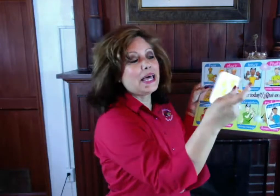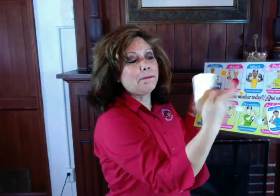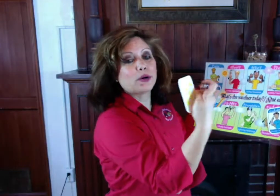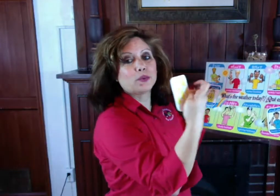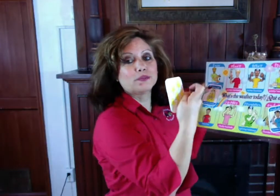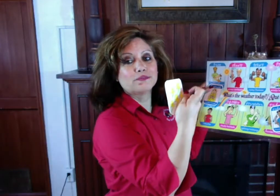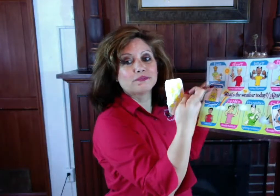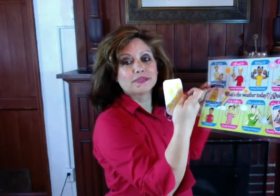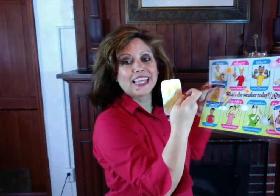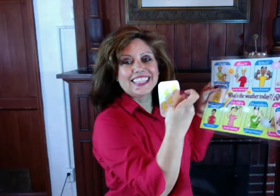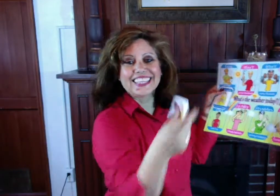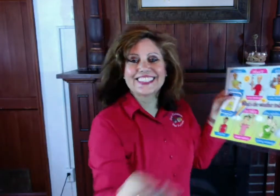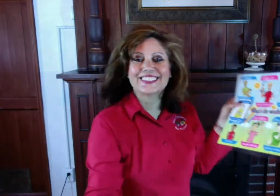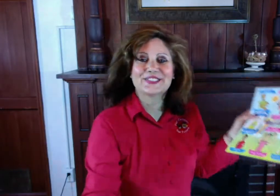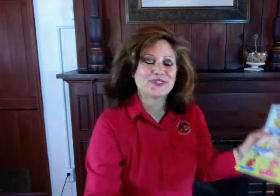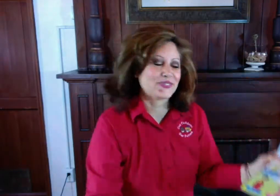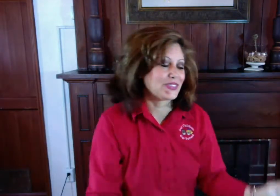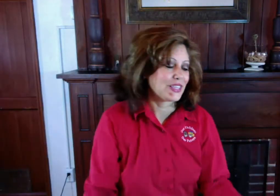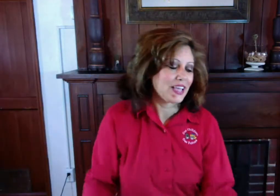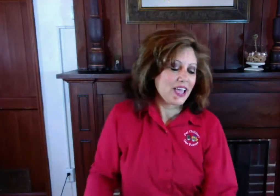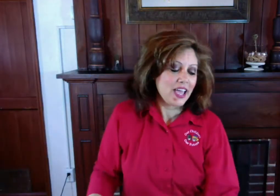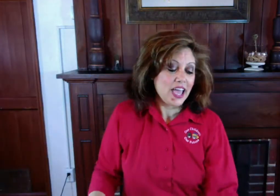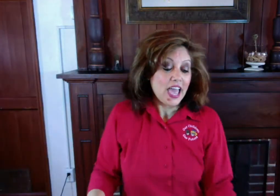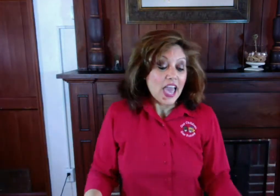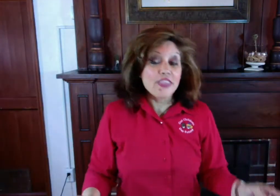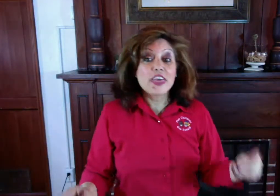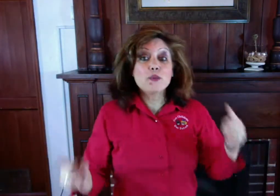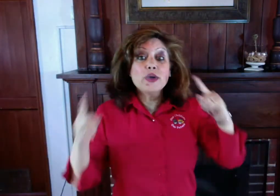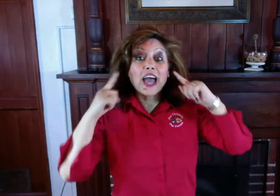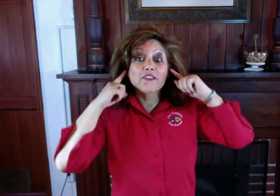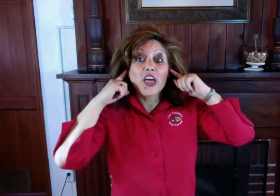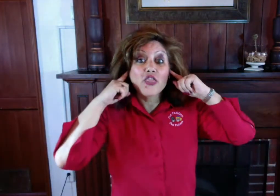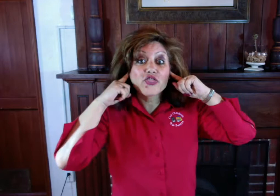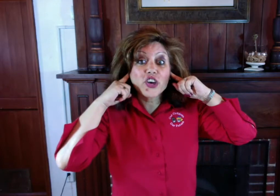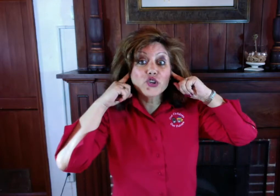relámpago. Lightning. And then we have thunder.